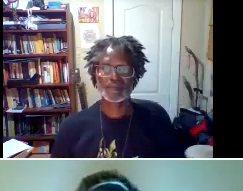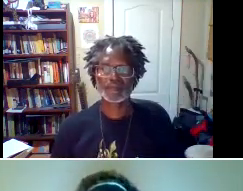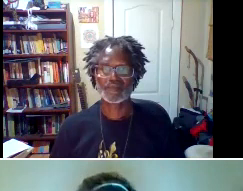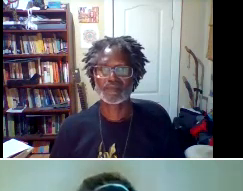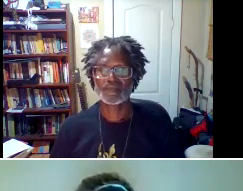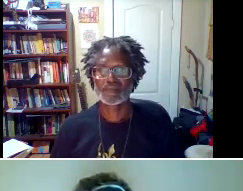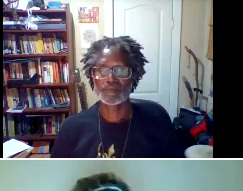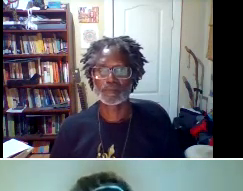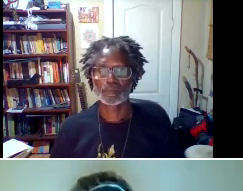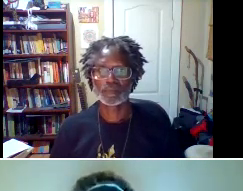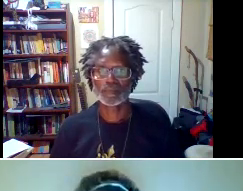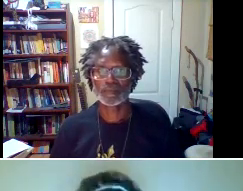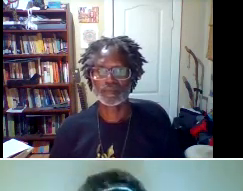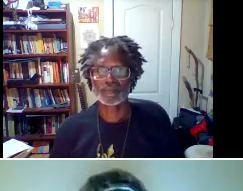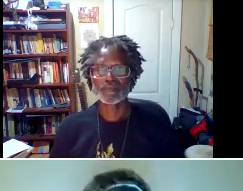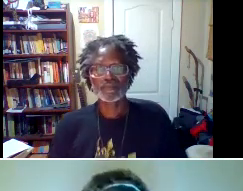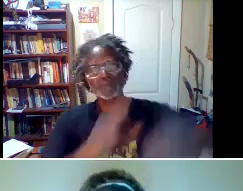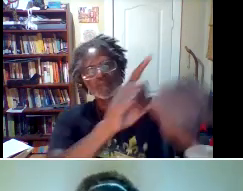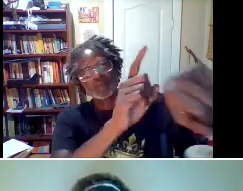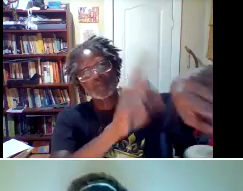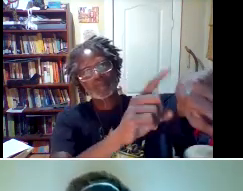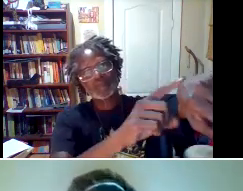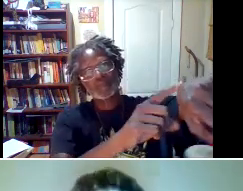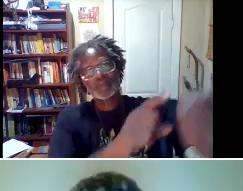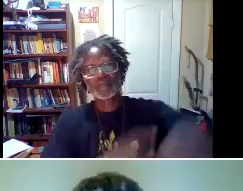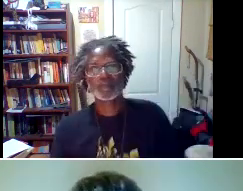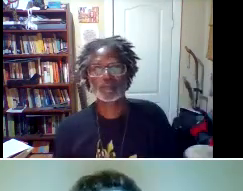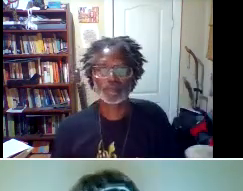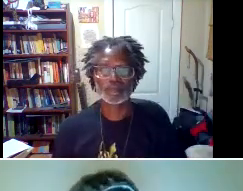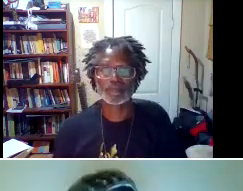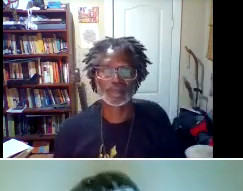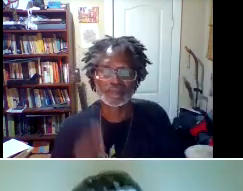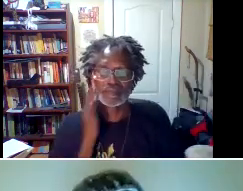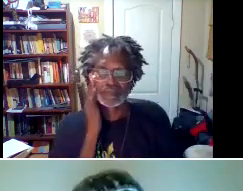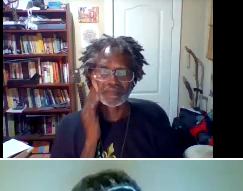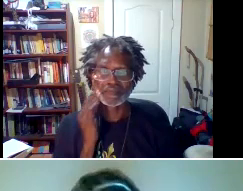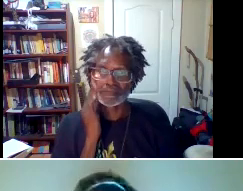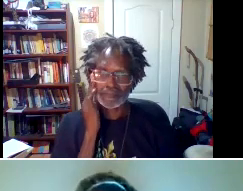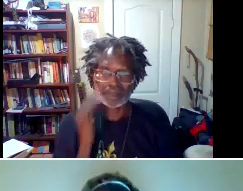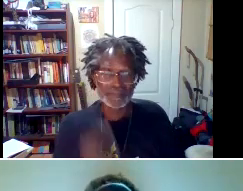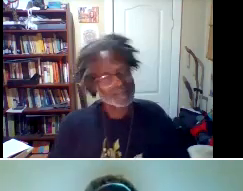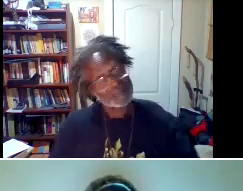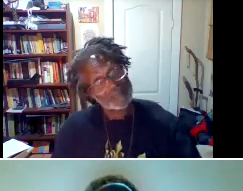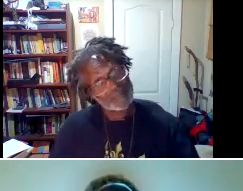So you're just pointing to your wrist like you have a watch and you're doing your question face. What time is it?